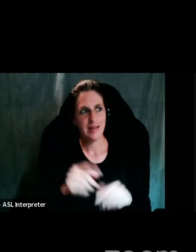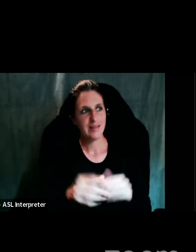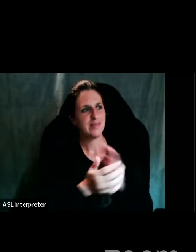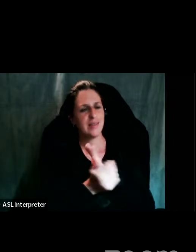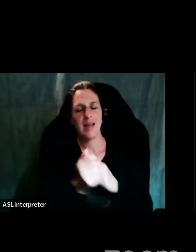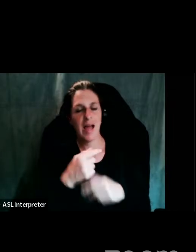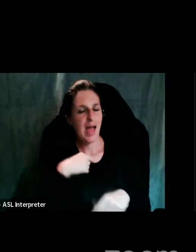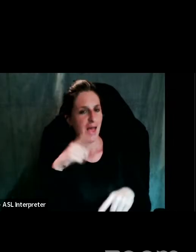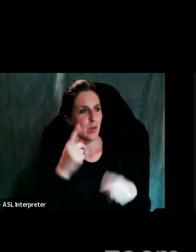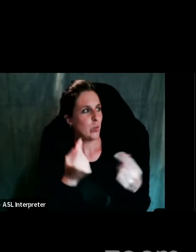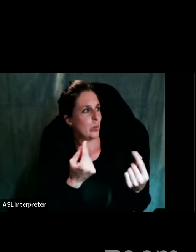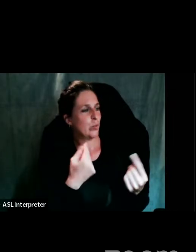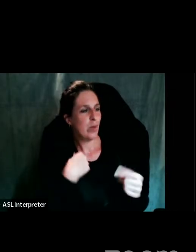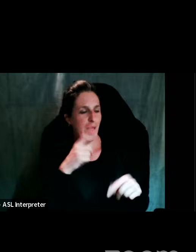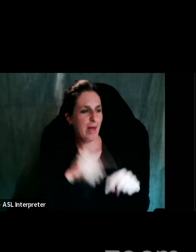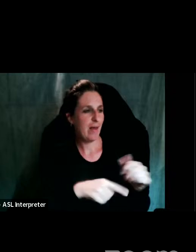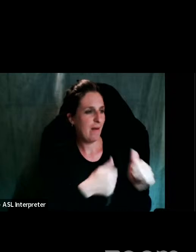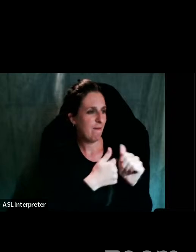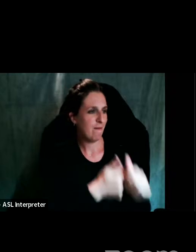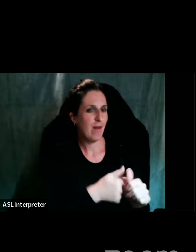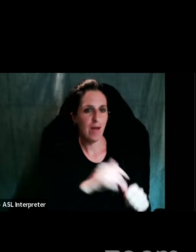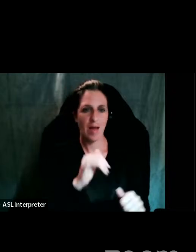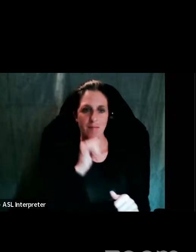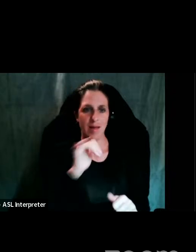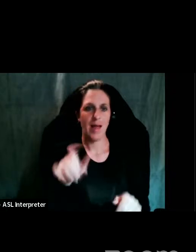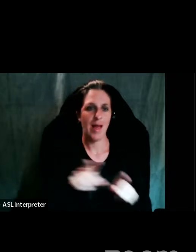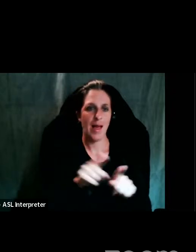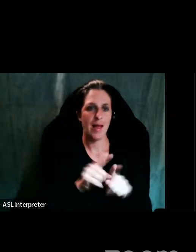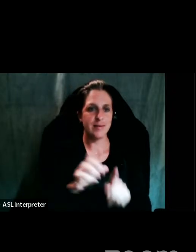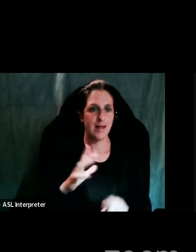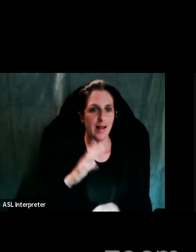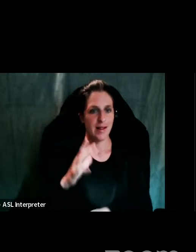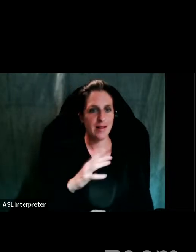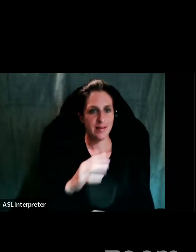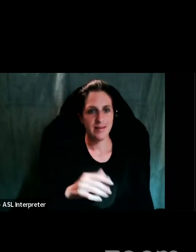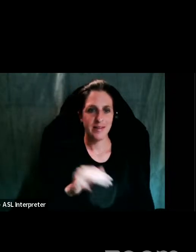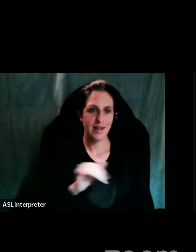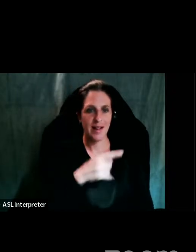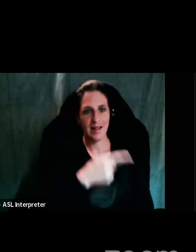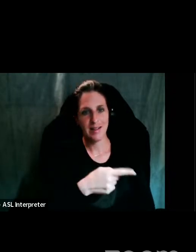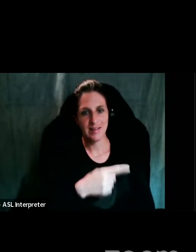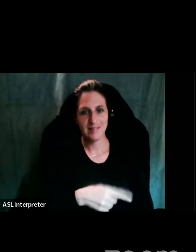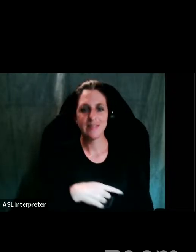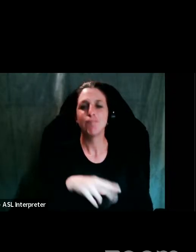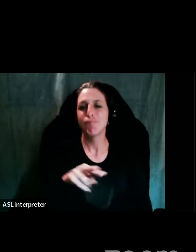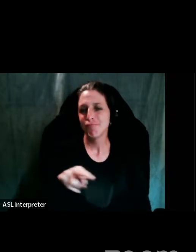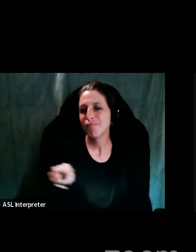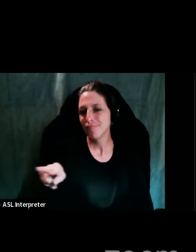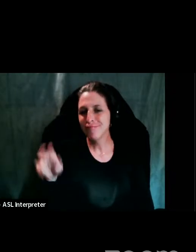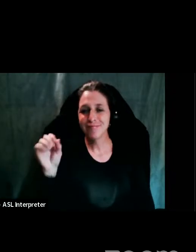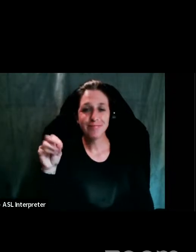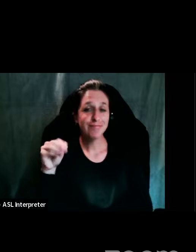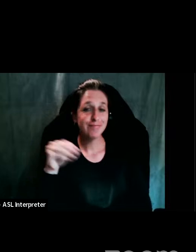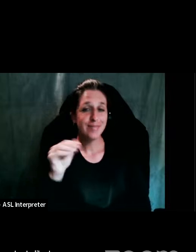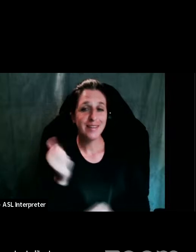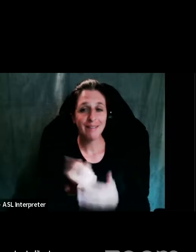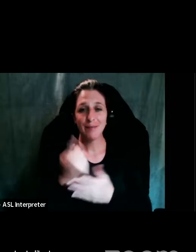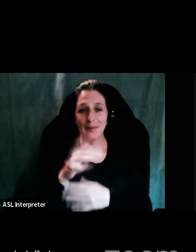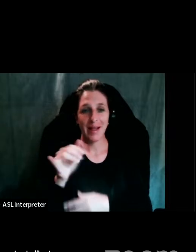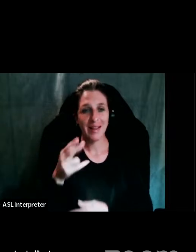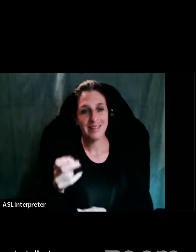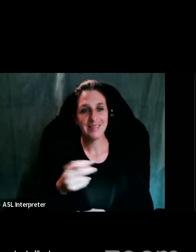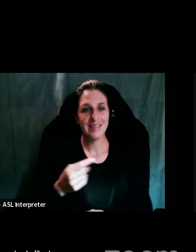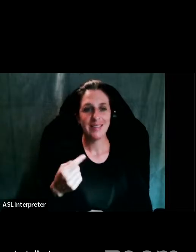that. I'm not eloquent as he is to sit and nod at everybody like he does. I get a little bit